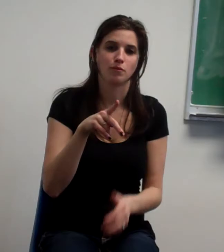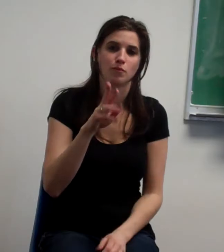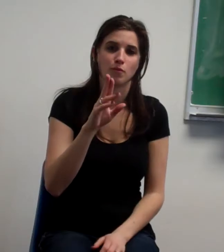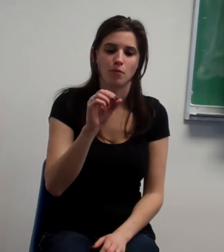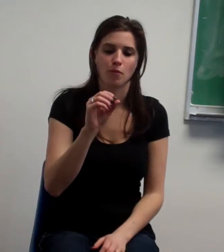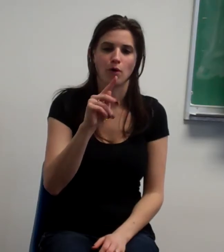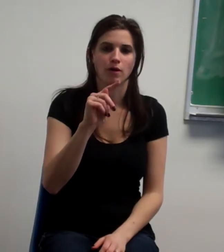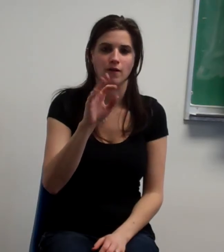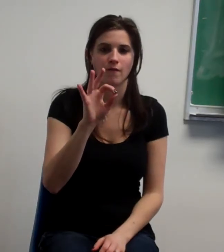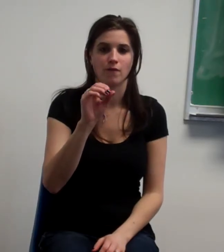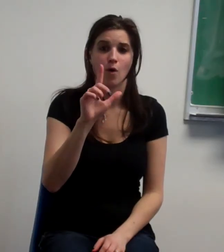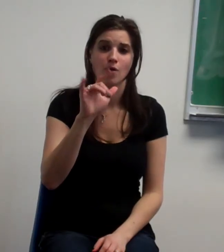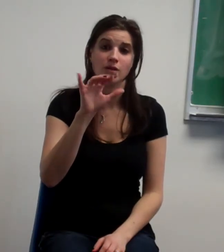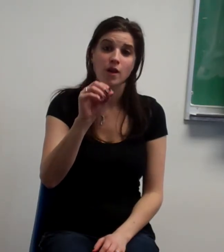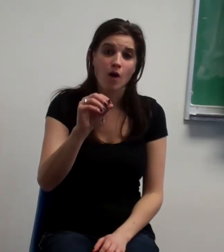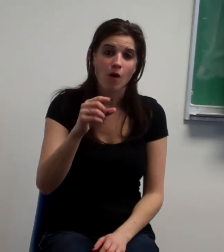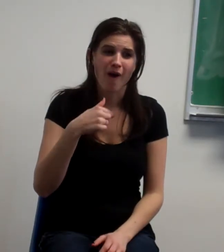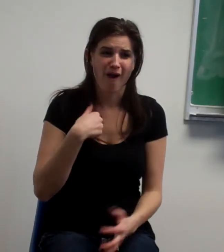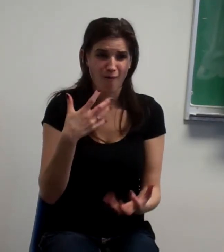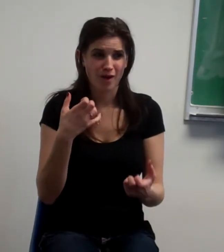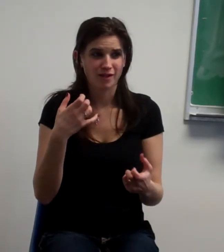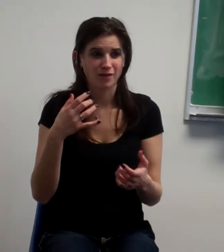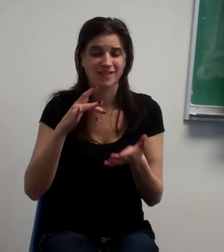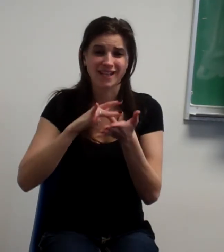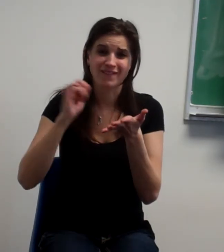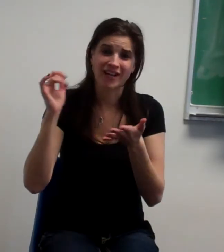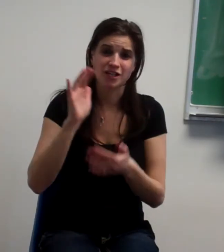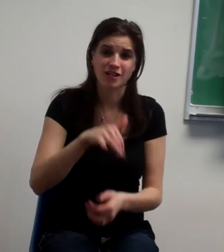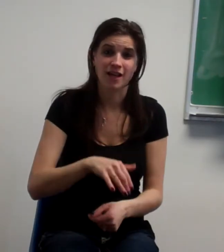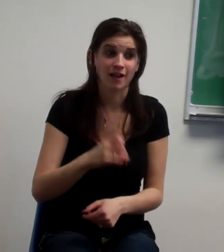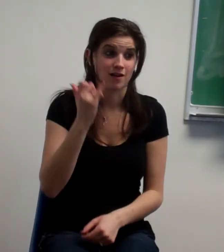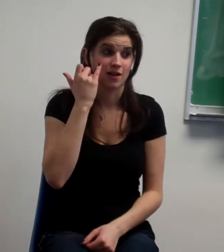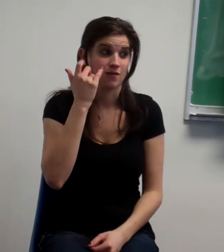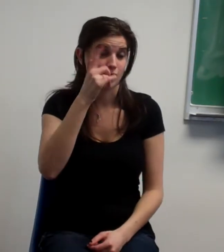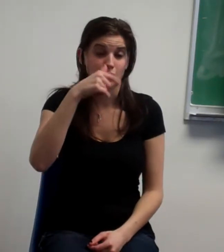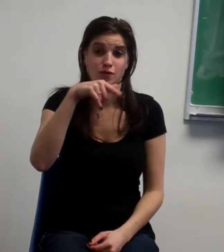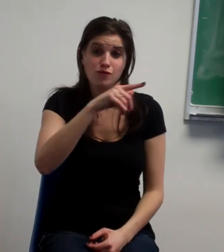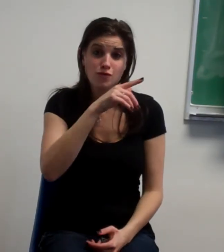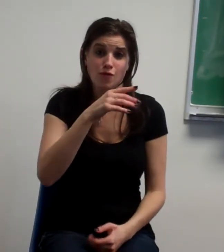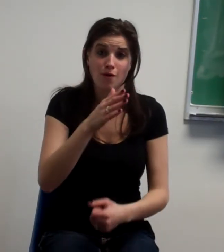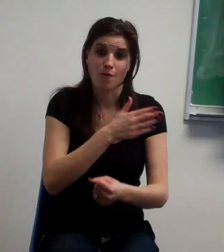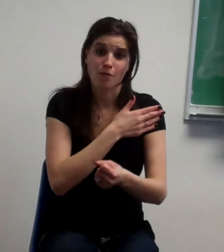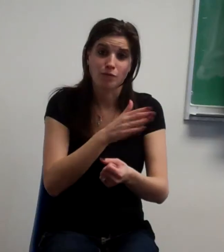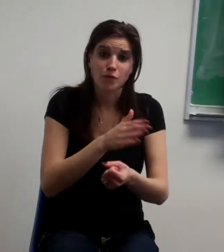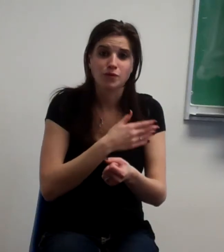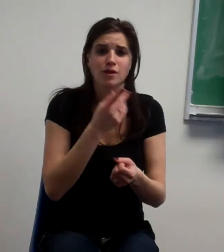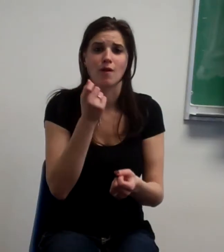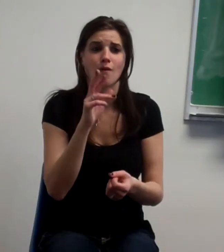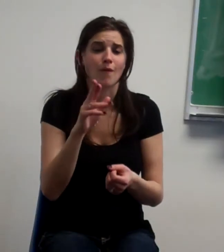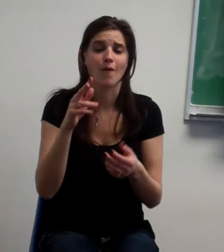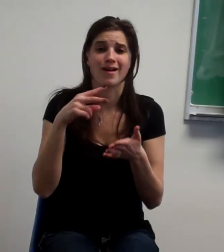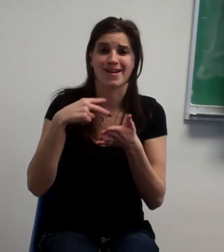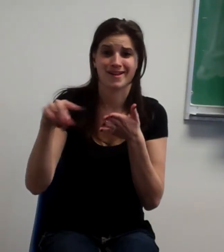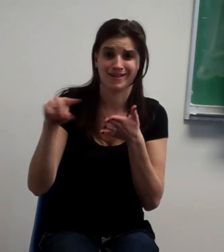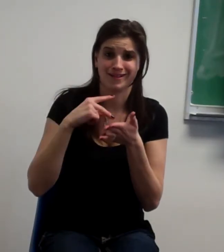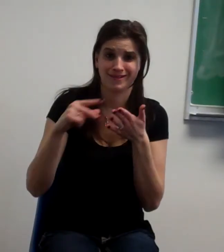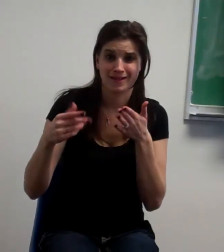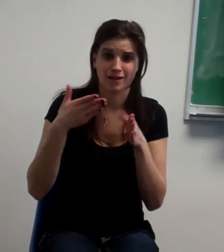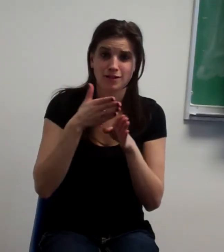take advantage of it. Some of you guys who are artists, who maybe do music, this is a great opportunity. Or someone who does dance, this is a great opportunity. Don't do it for me.